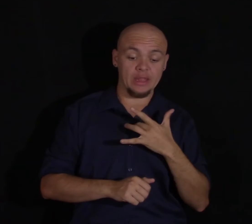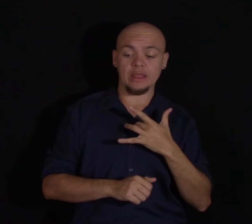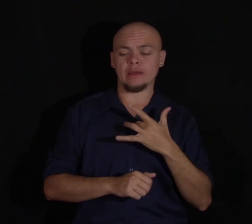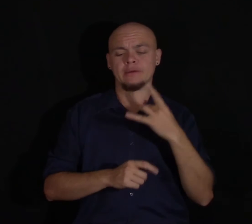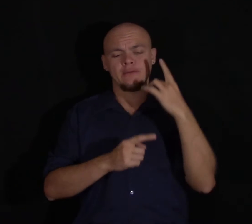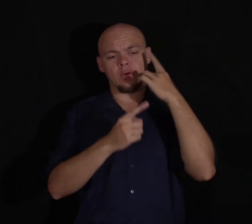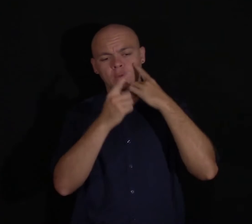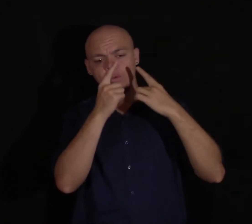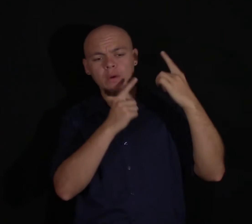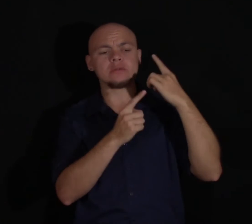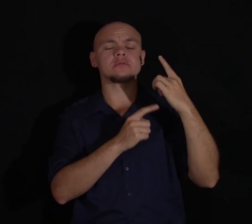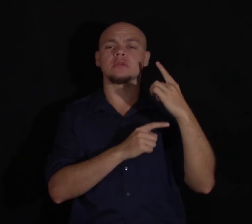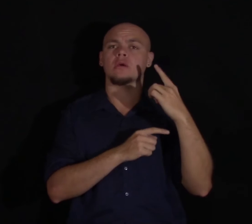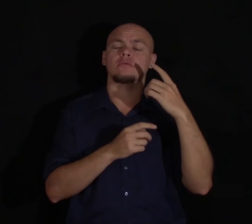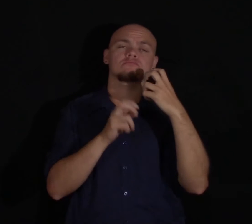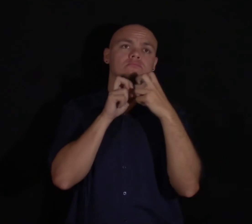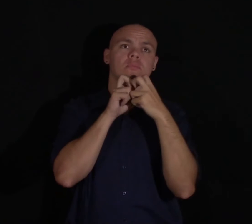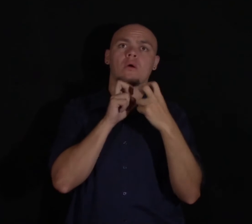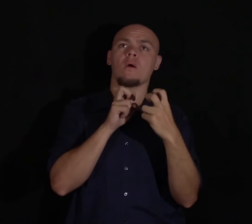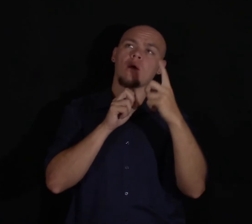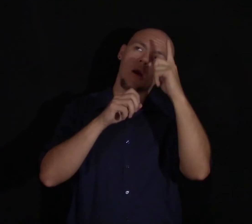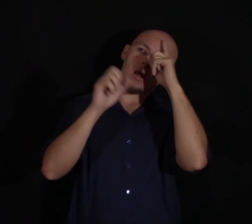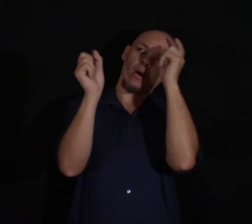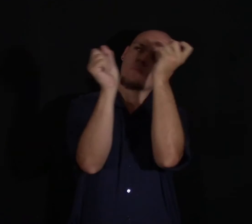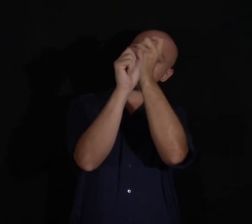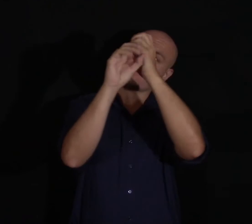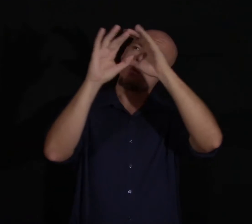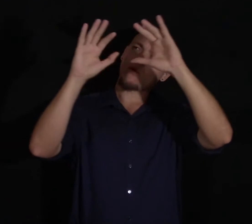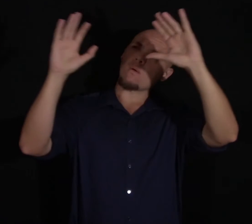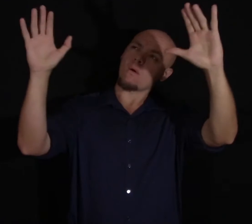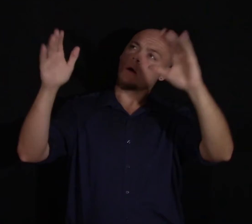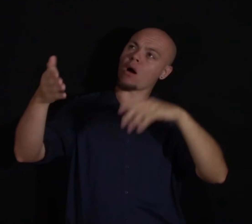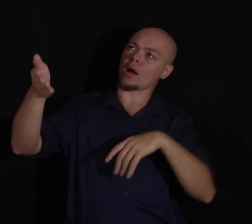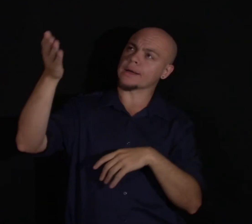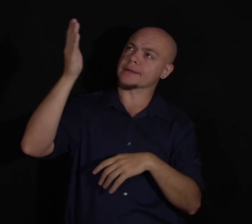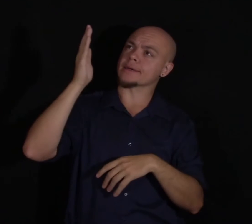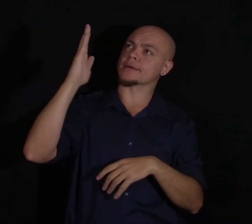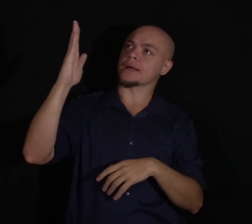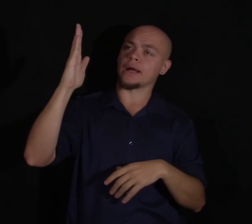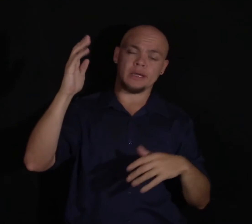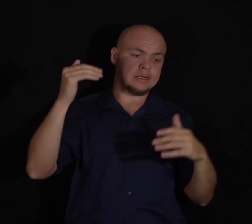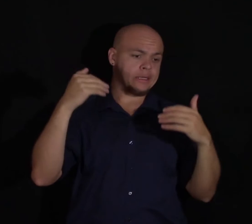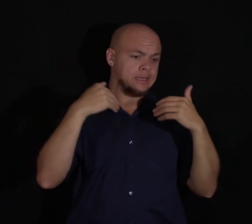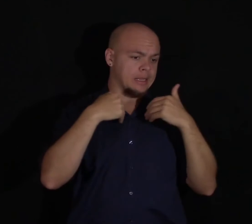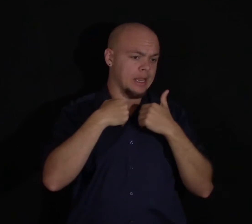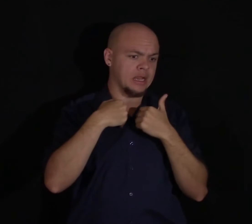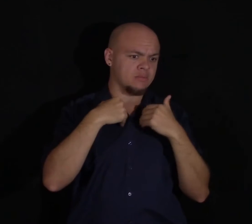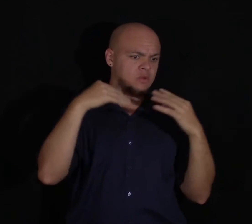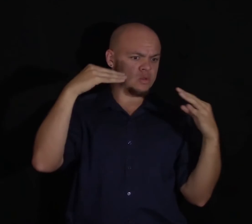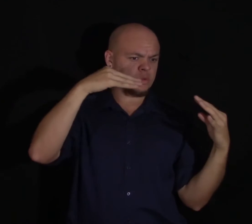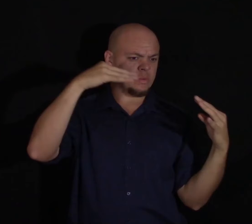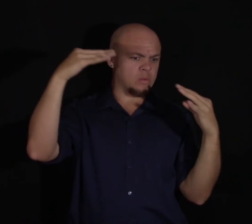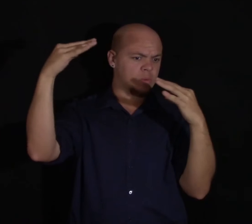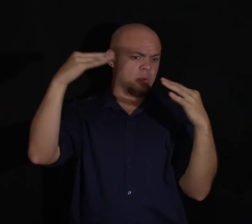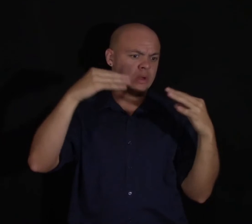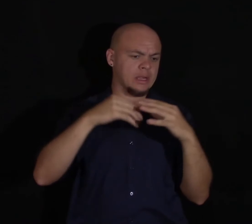of an omnipotent God warring with his creatures was capable of exciting. I often referred the several